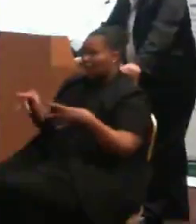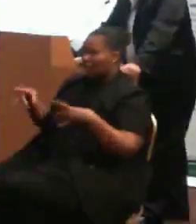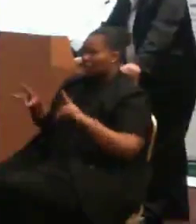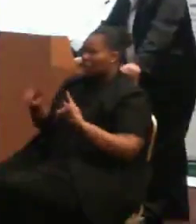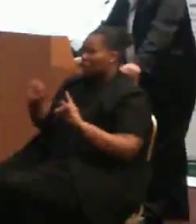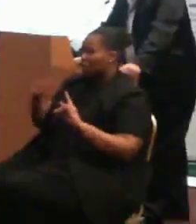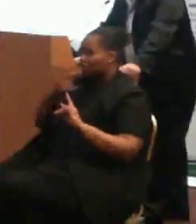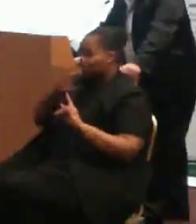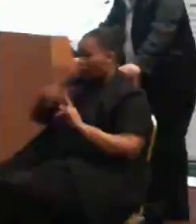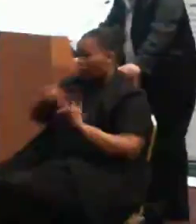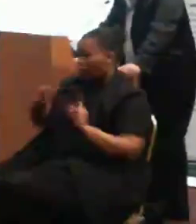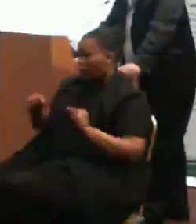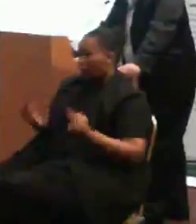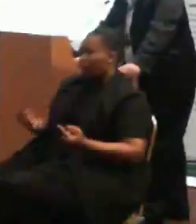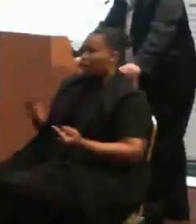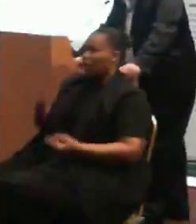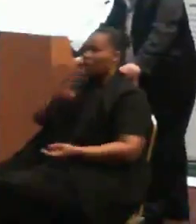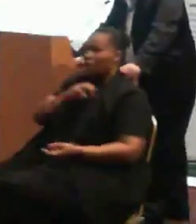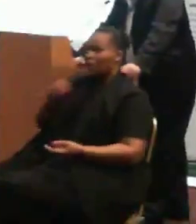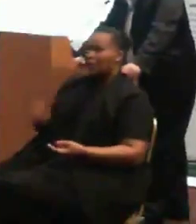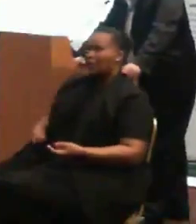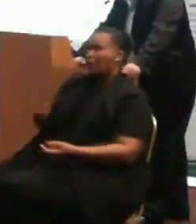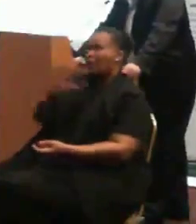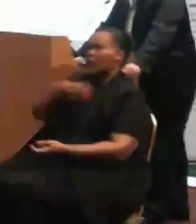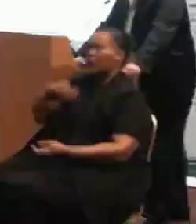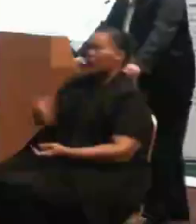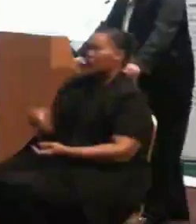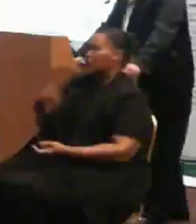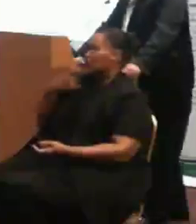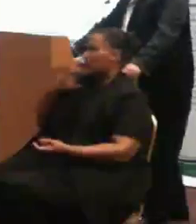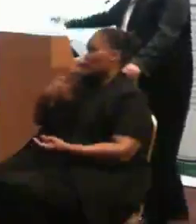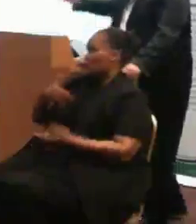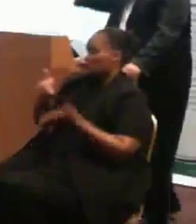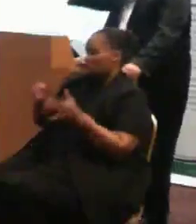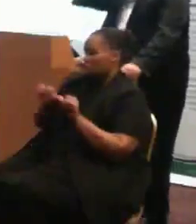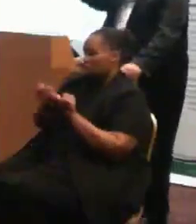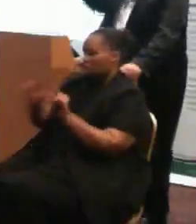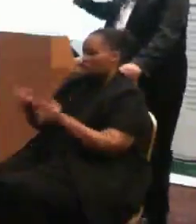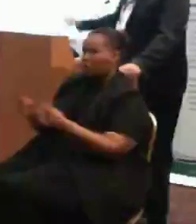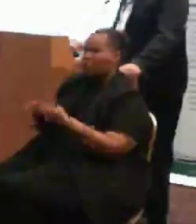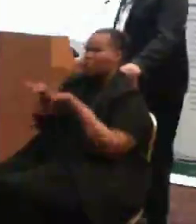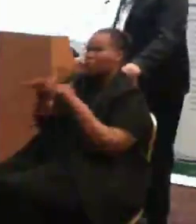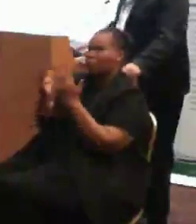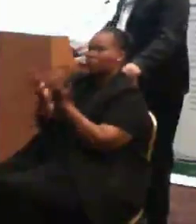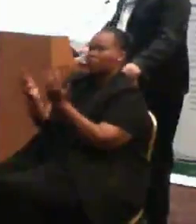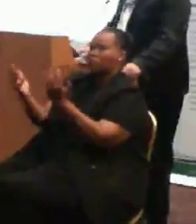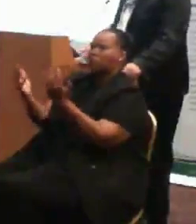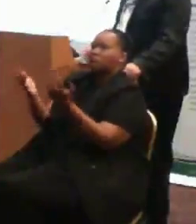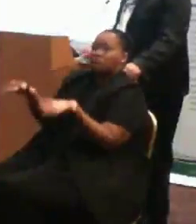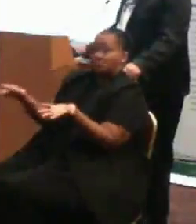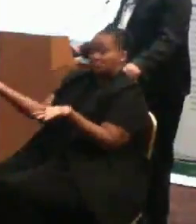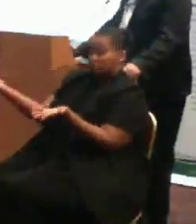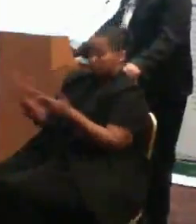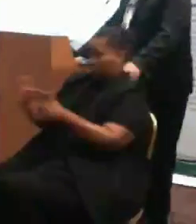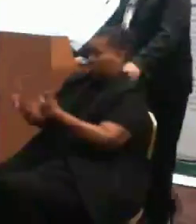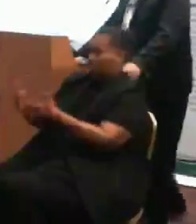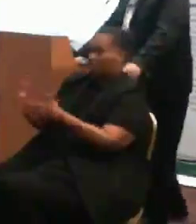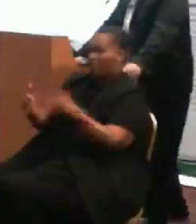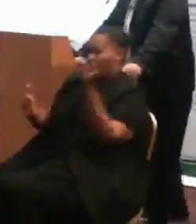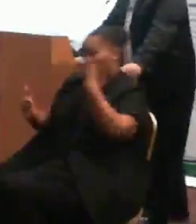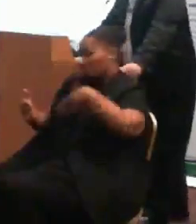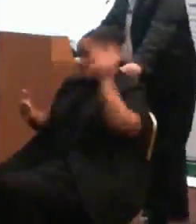cannot. The minister, the president, we cannot carry on like this. But yet the people sitting here just carry on. To help with